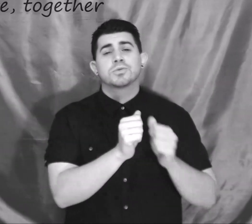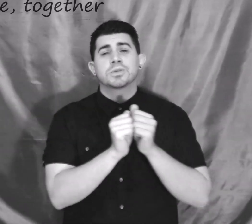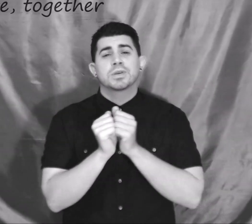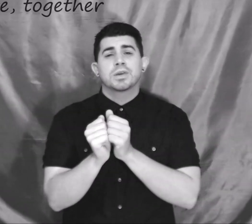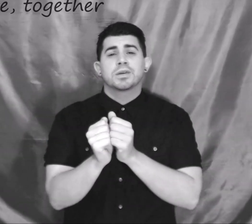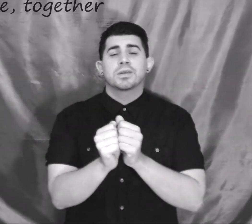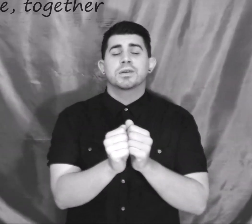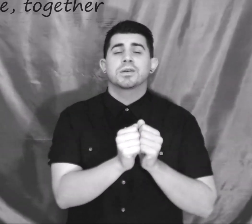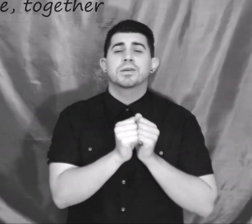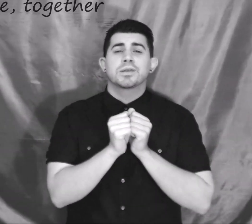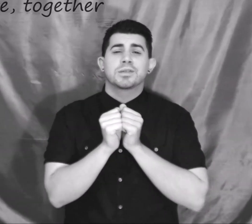together,